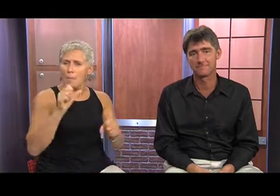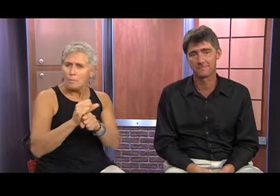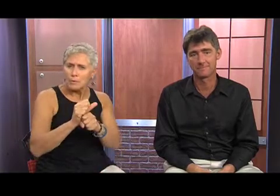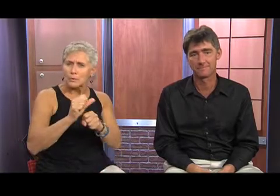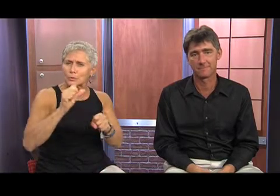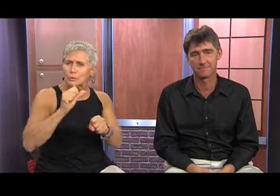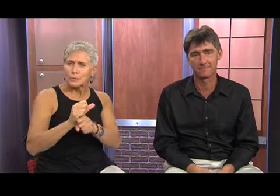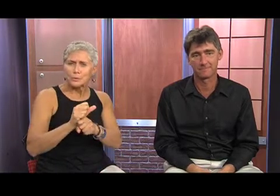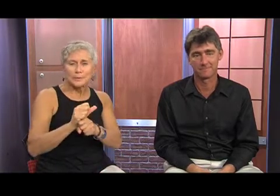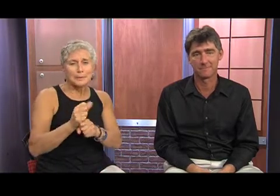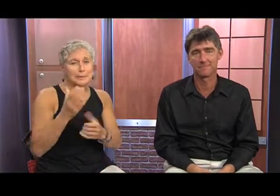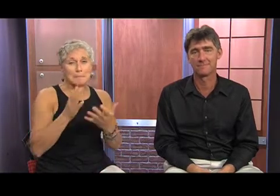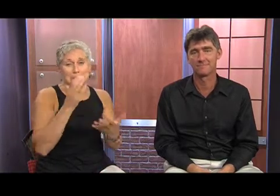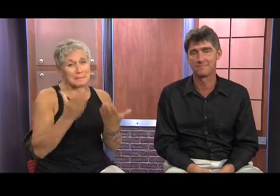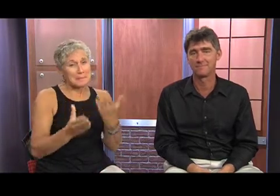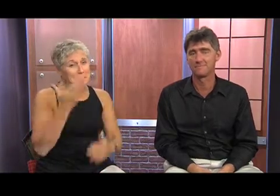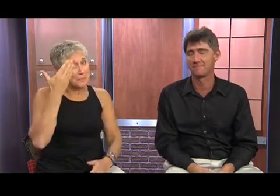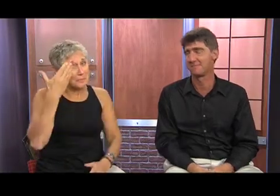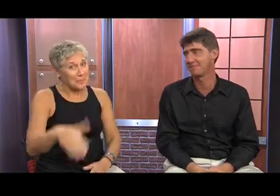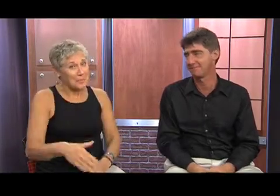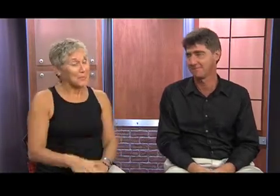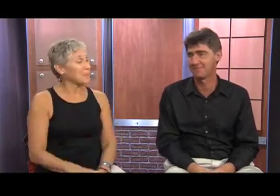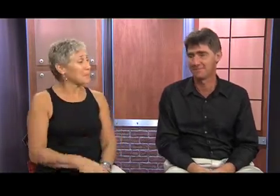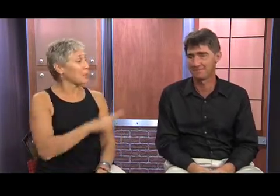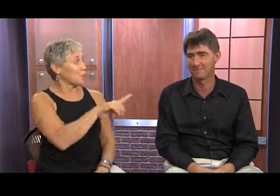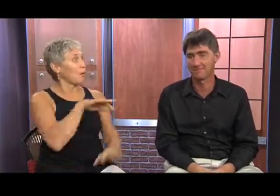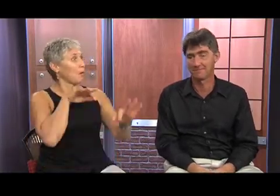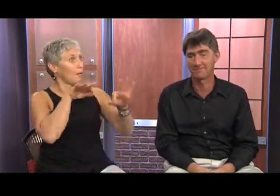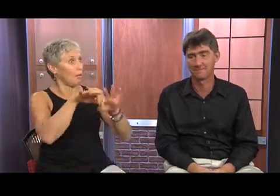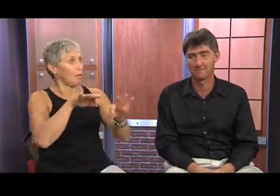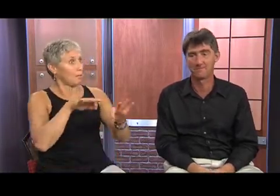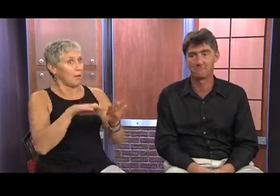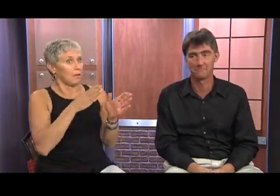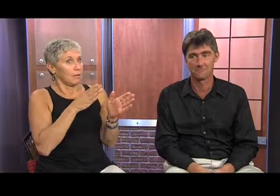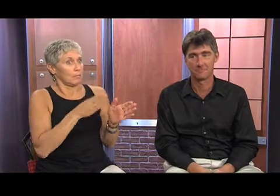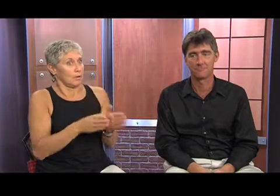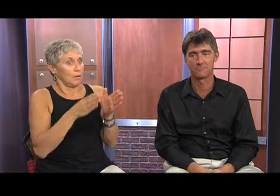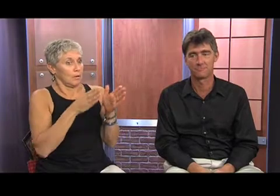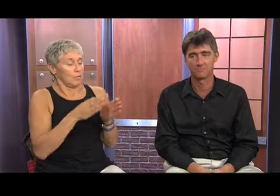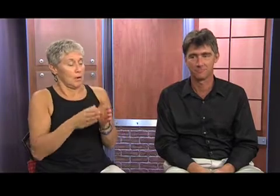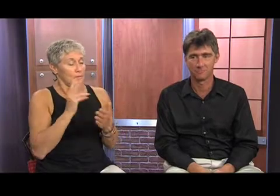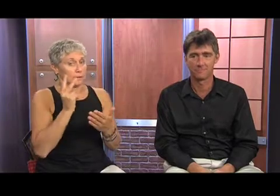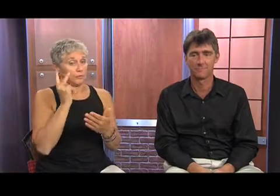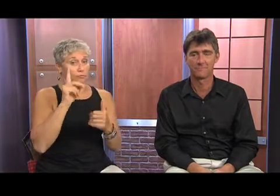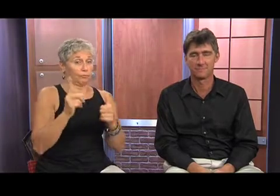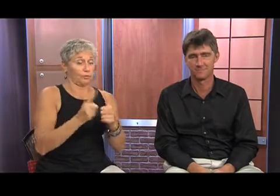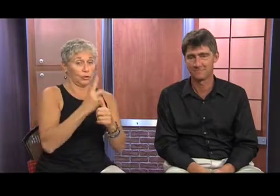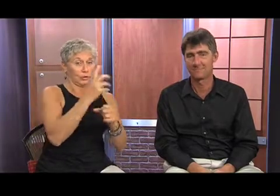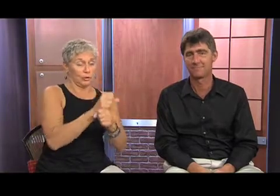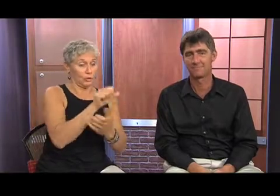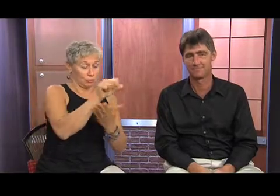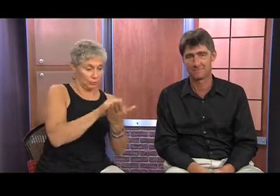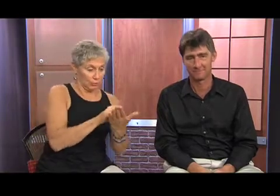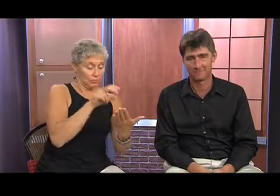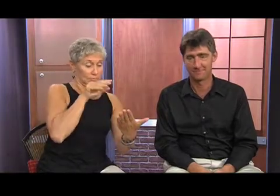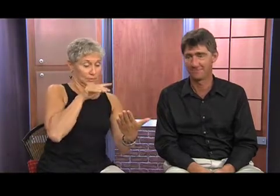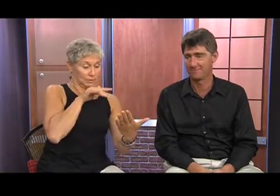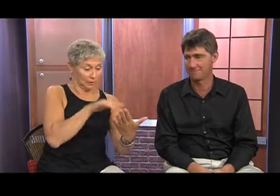much preparation goes into, as you're alluding to. I mean, the interpreters, they need to see the show for themselves so that they can understand what it's all